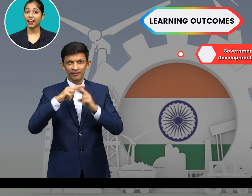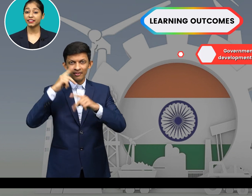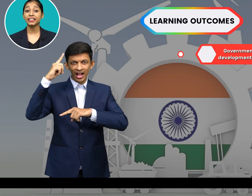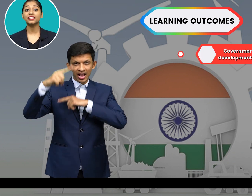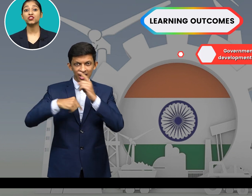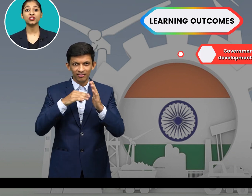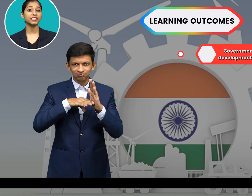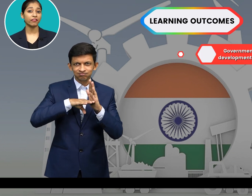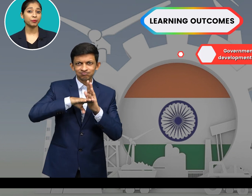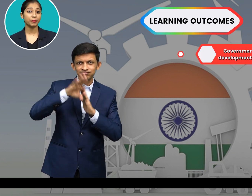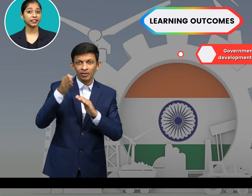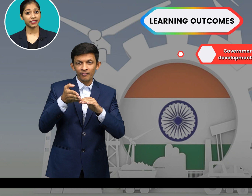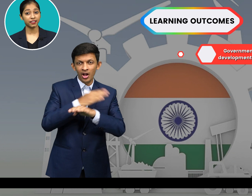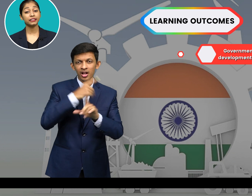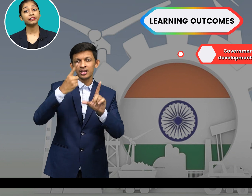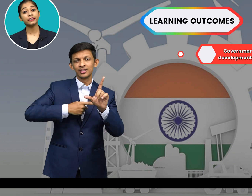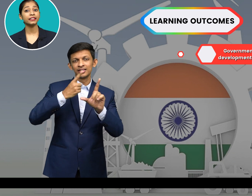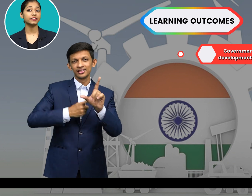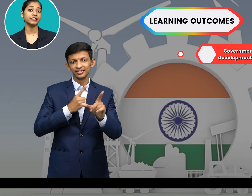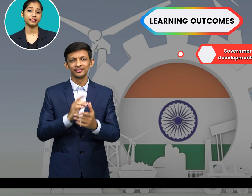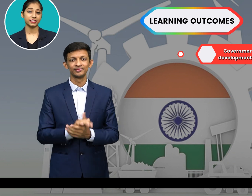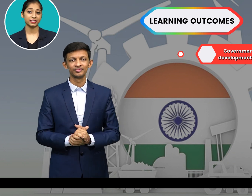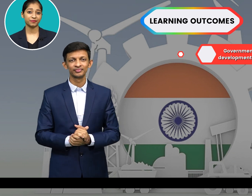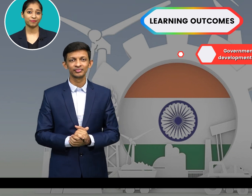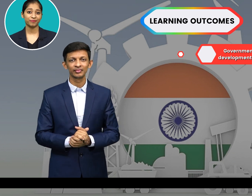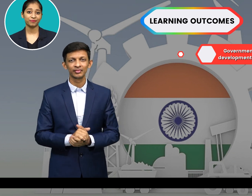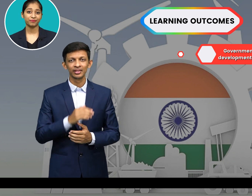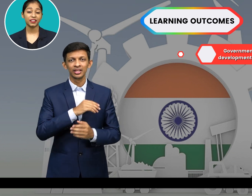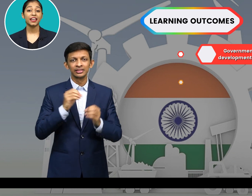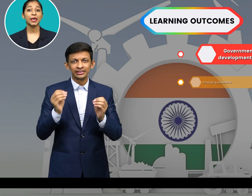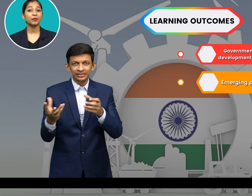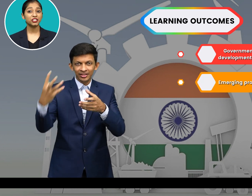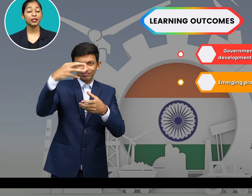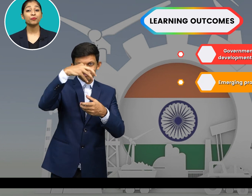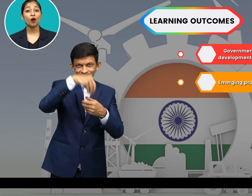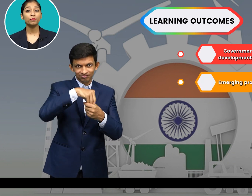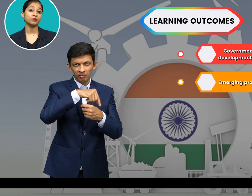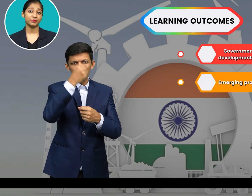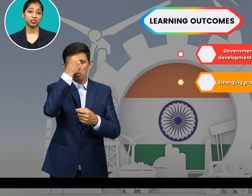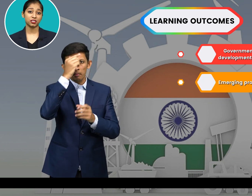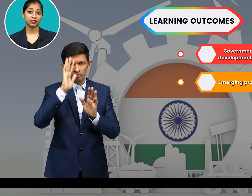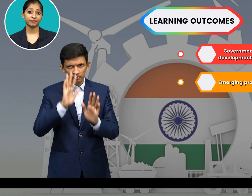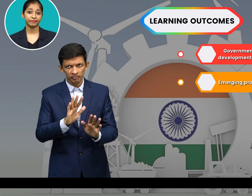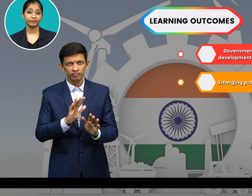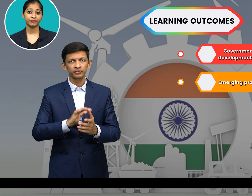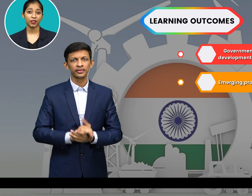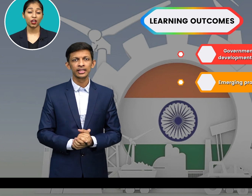government and industrial development in the earlier years, emerging